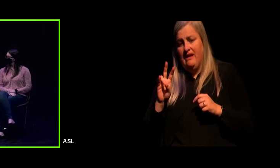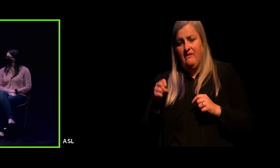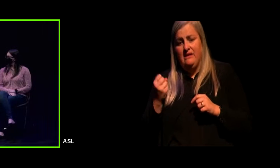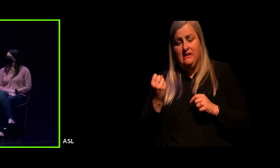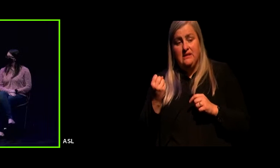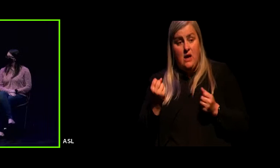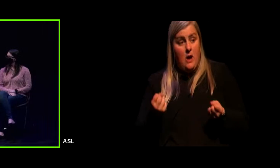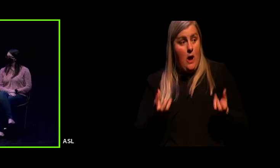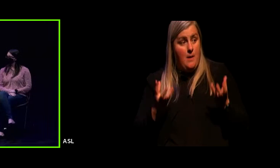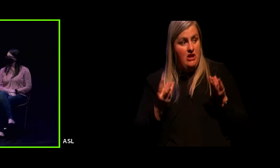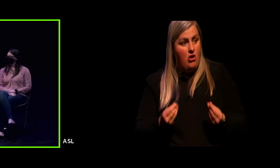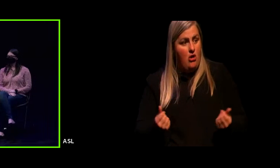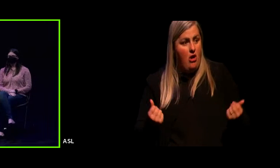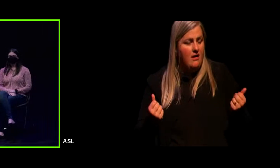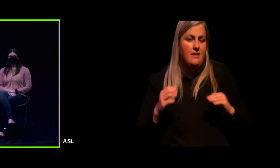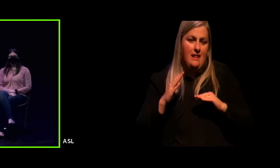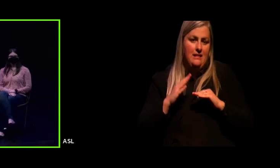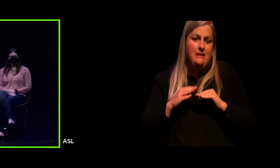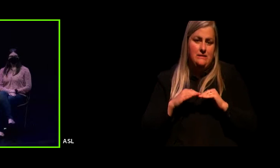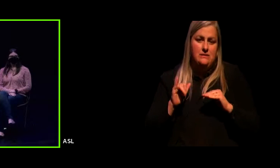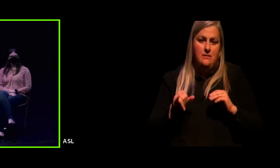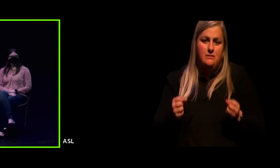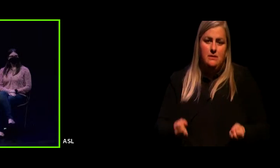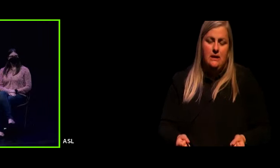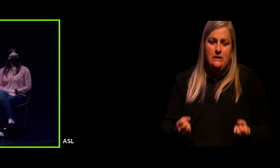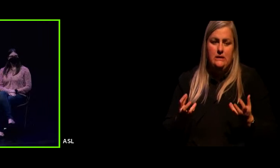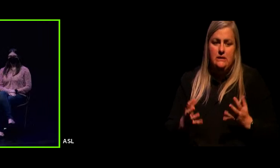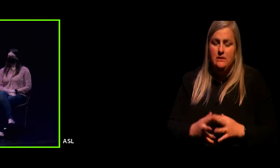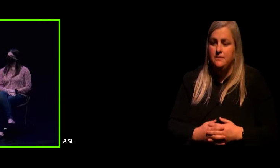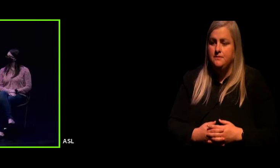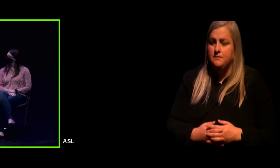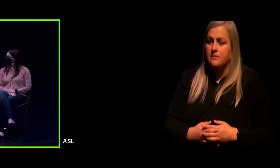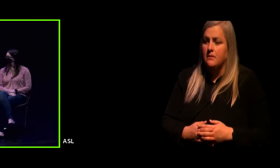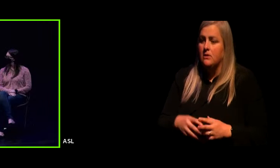Probably at least that many. So I think it's just remembering that there is